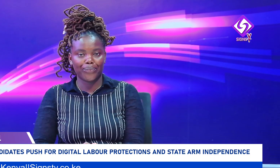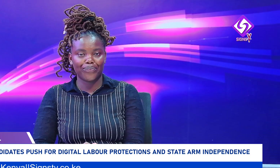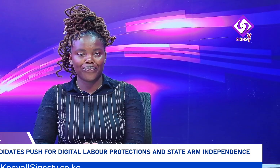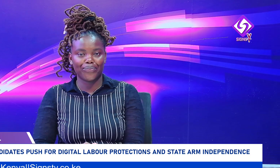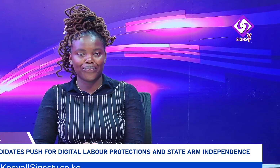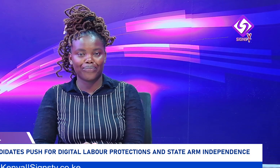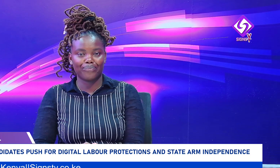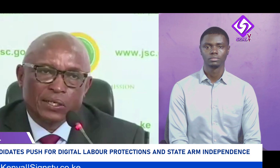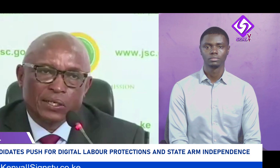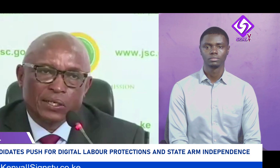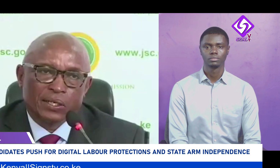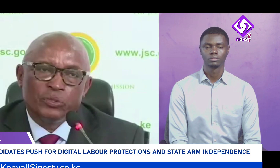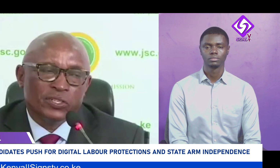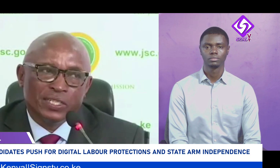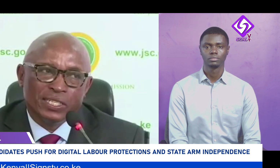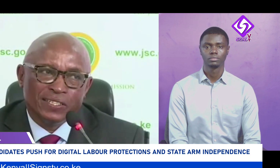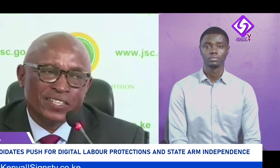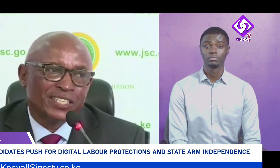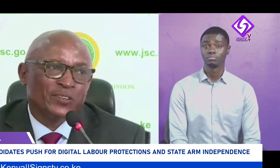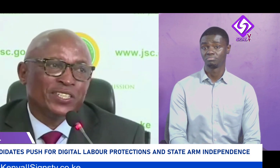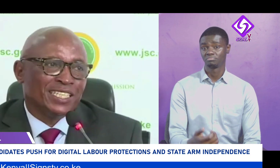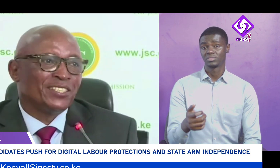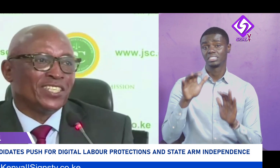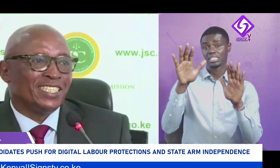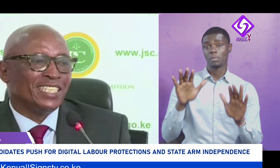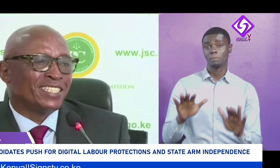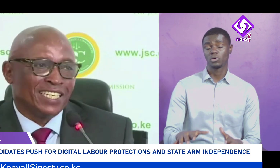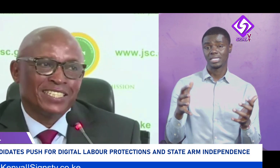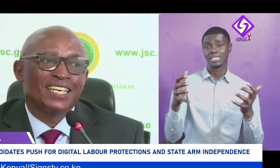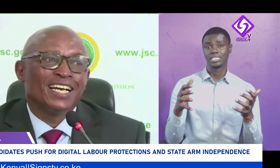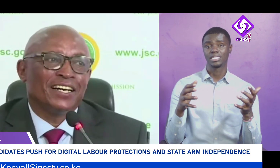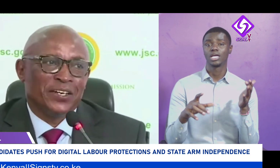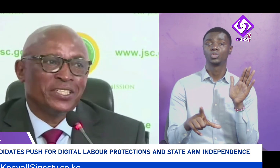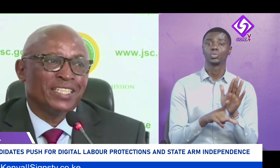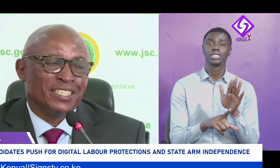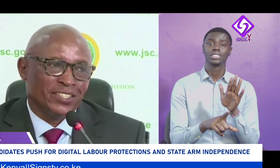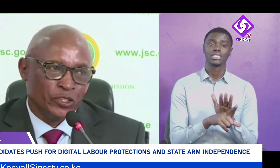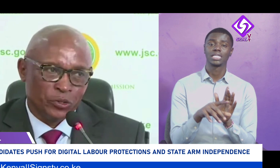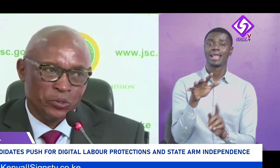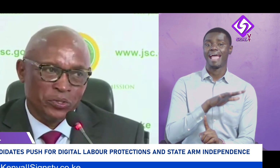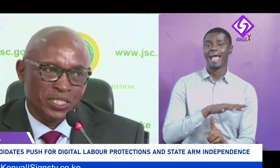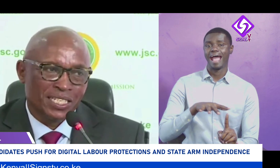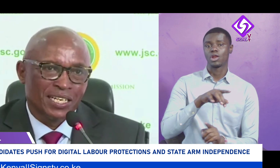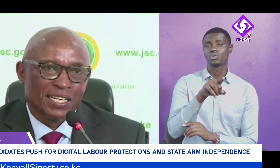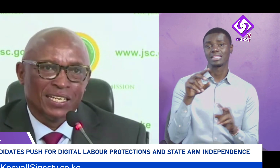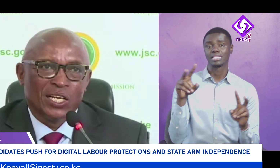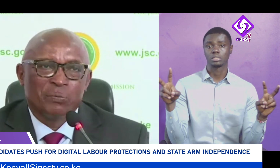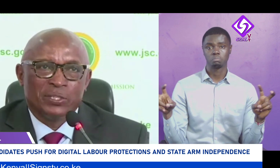exploitation. Commissioner, there's a critical need to legislate around these issues. But